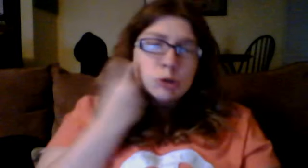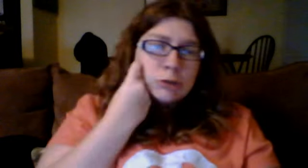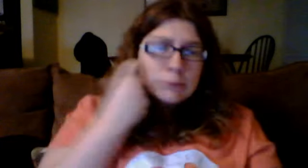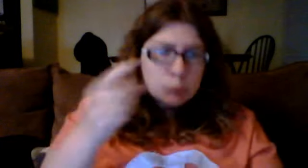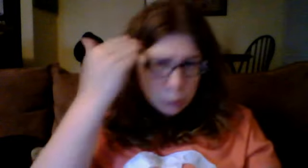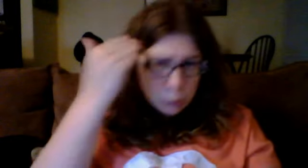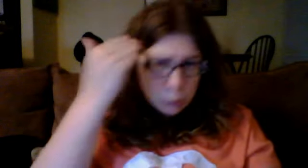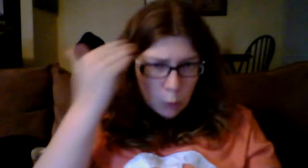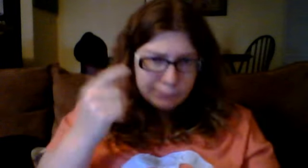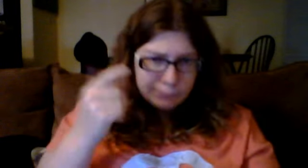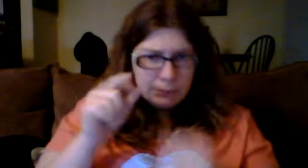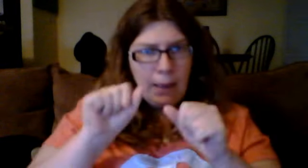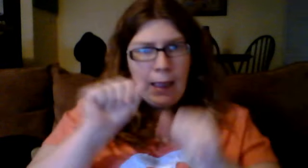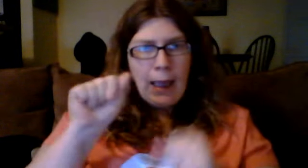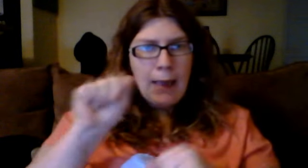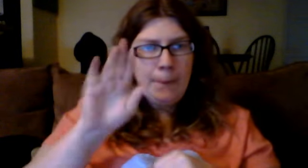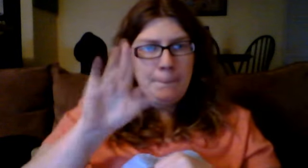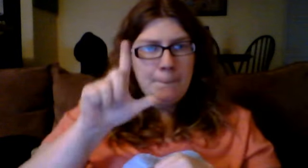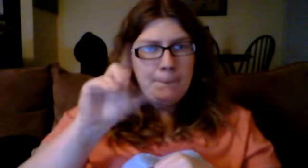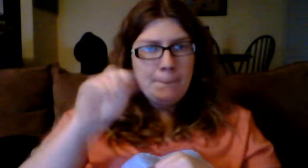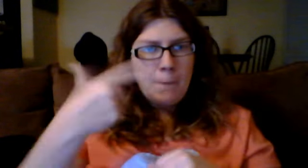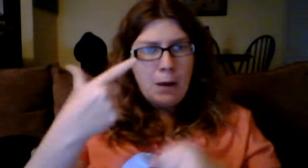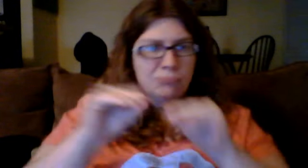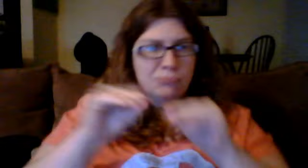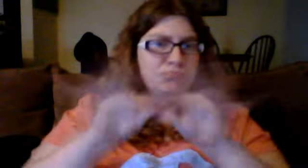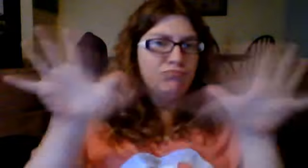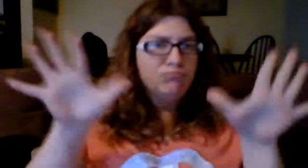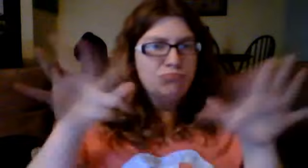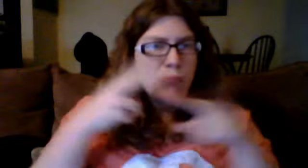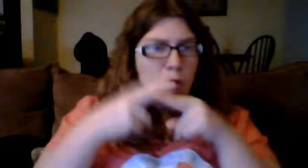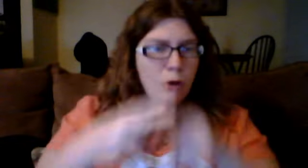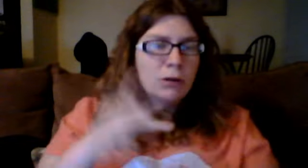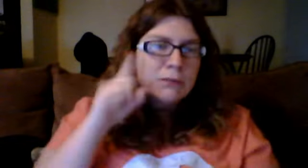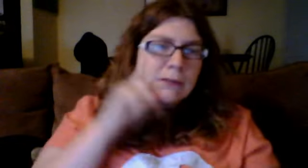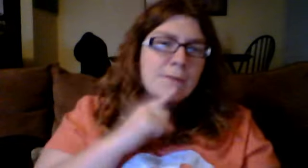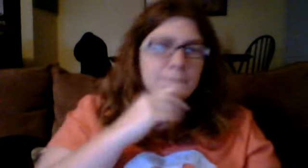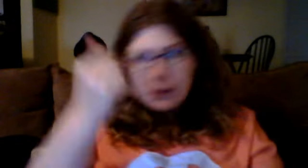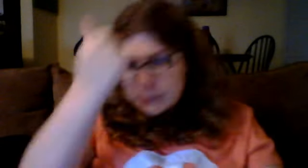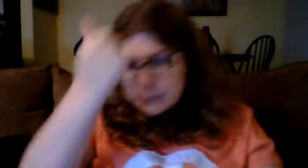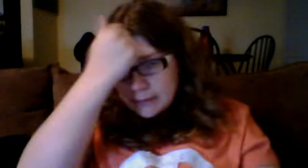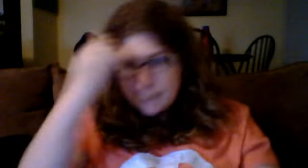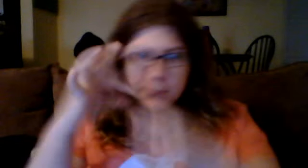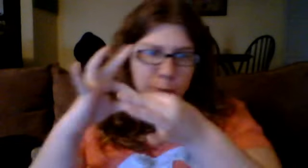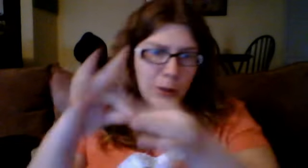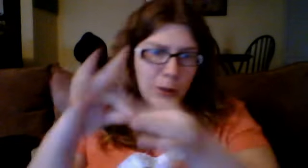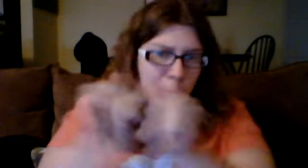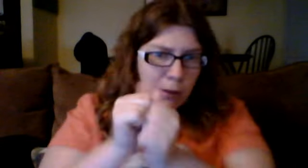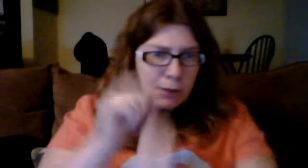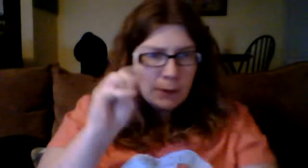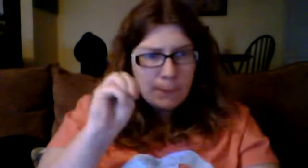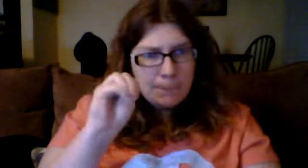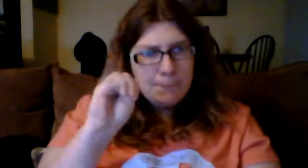So you saw his face. Who on that? Any identifying marks on his body? I think of my eyes.